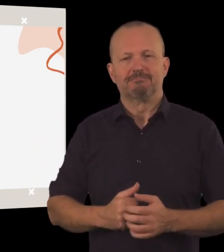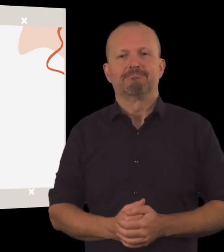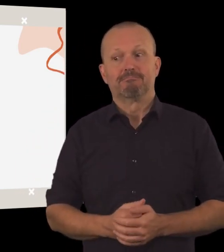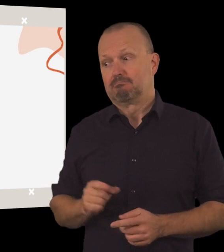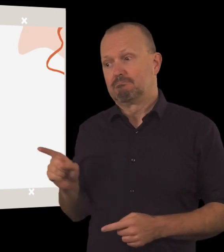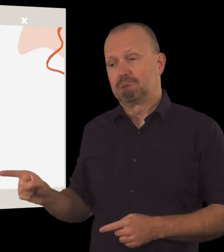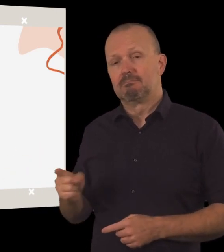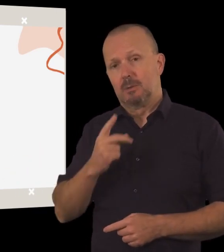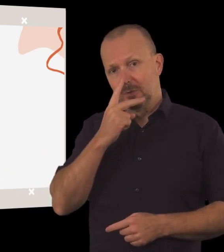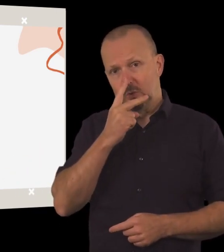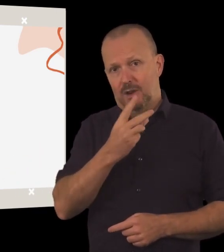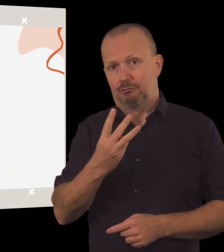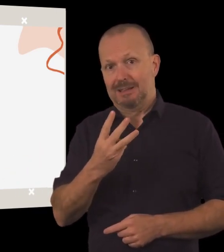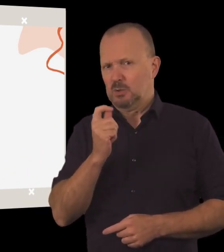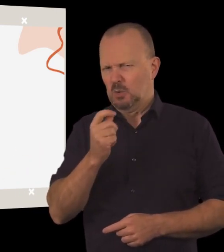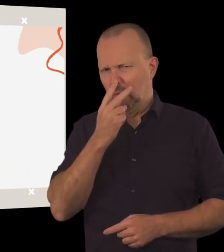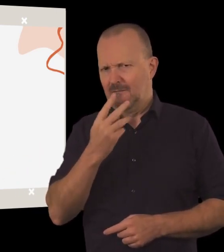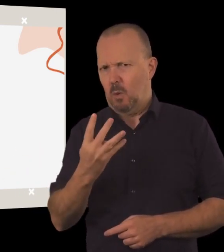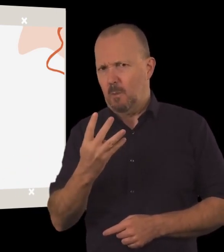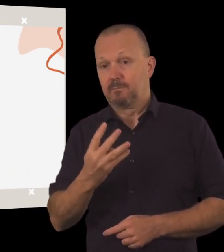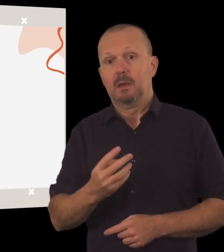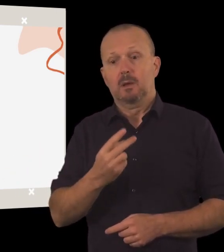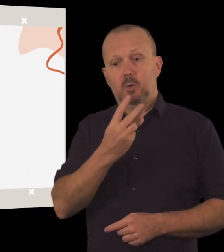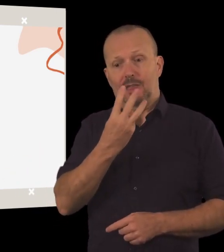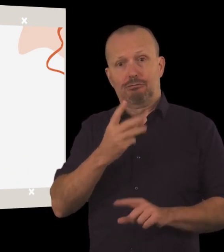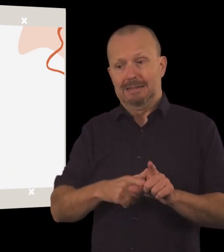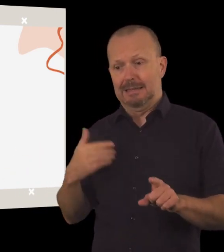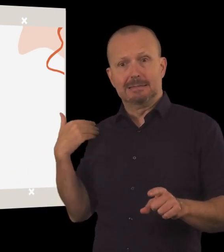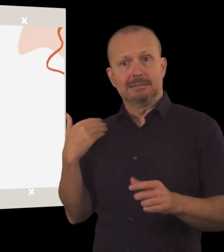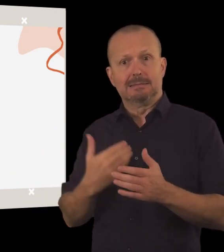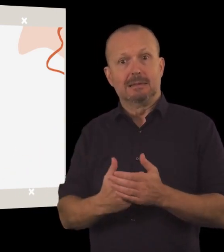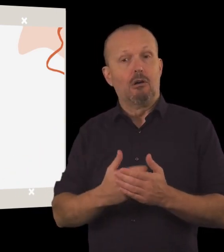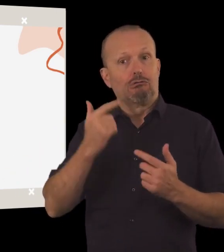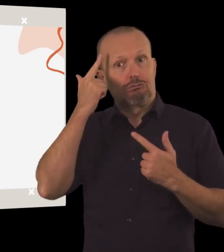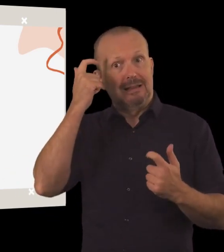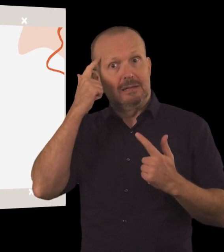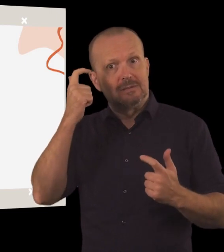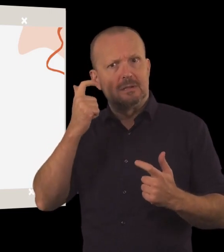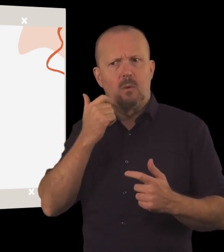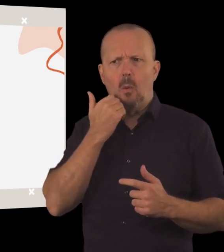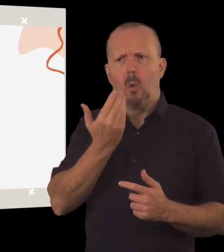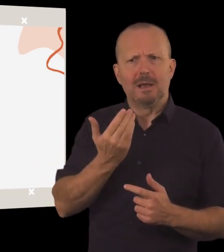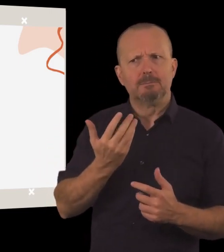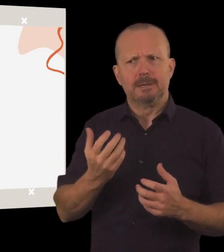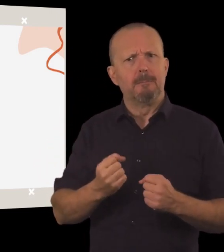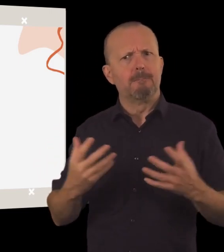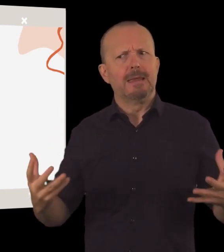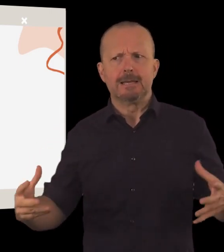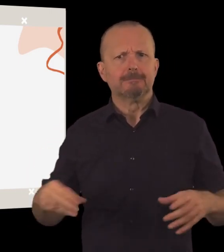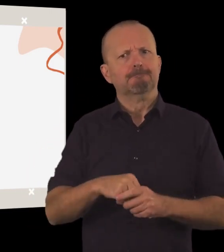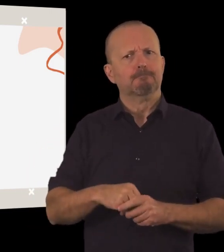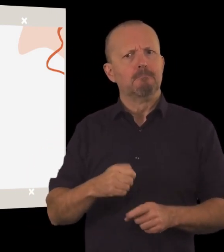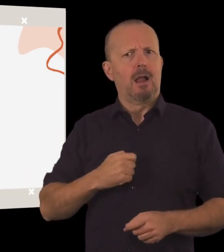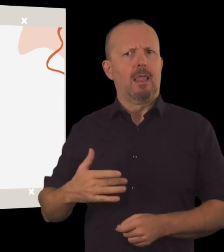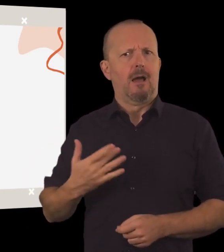23 years old, about to be 24, and in my 23 years of being alive so far, creativity has always been a